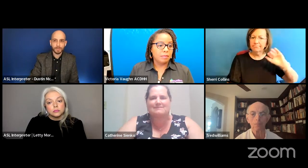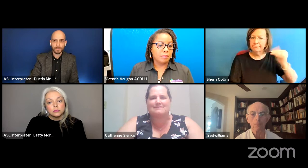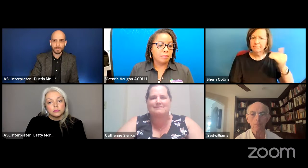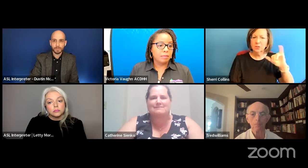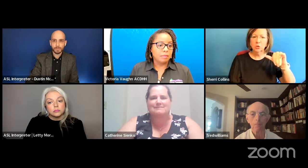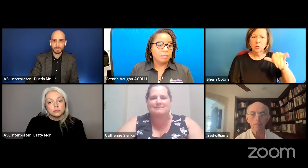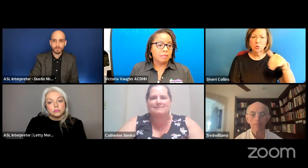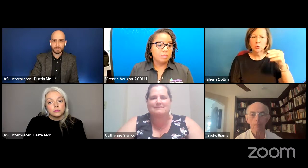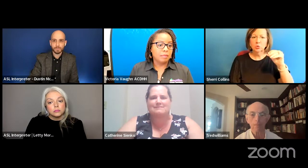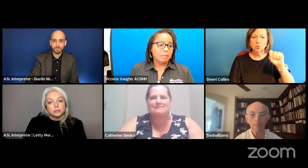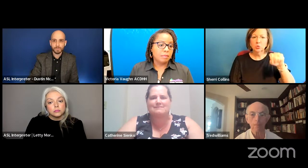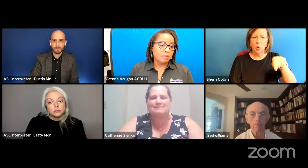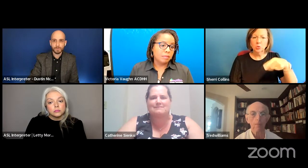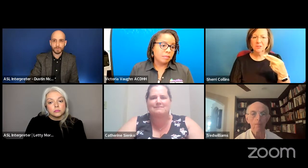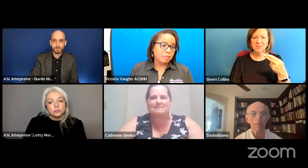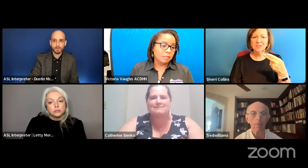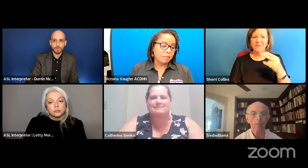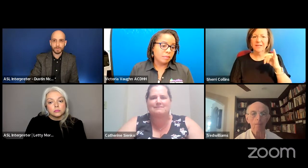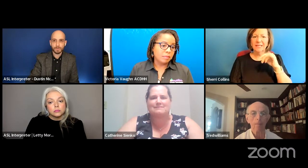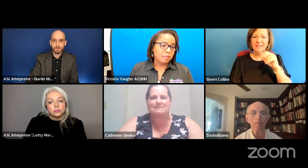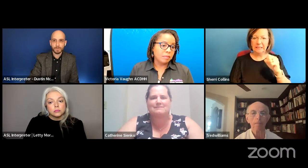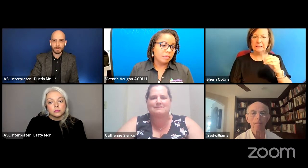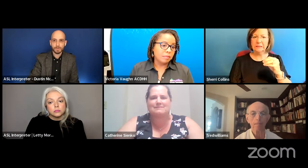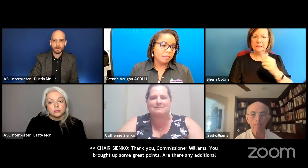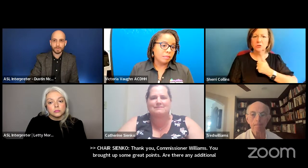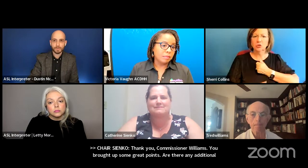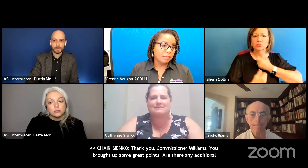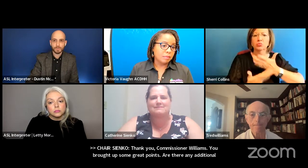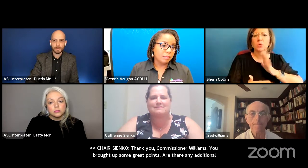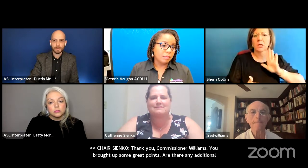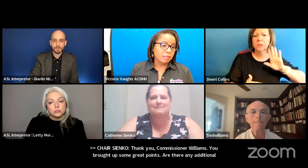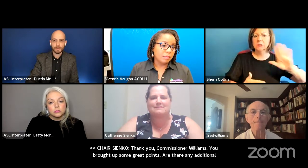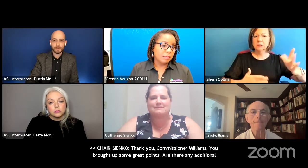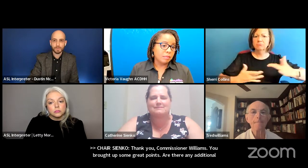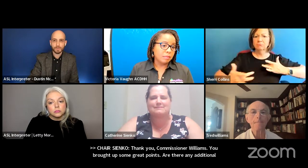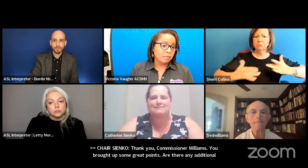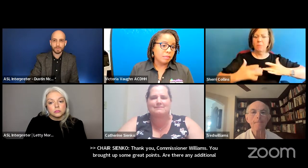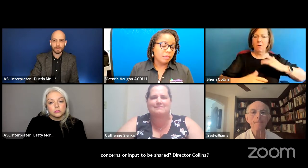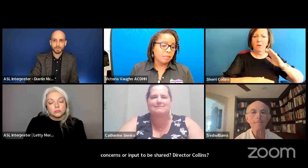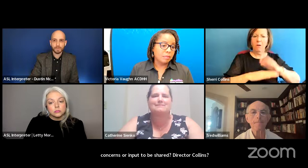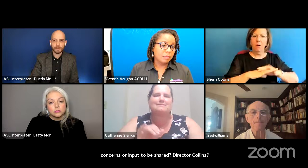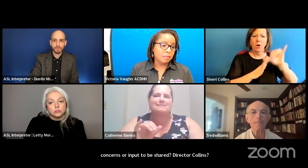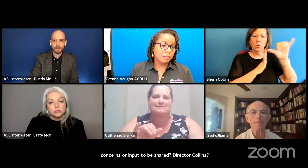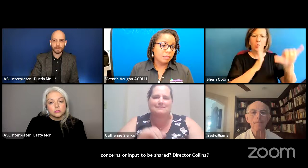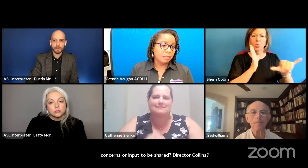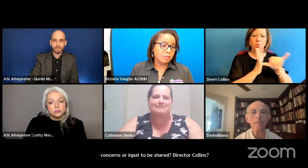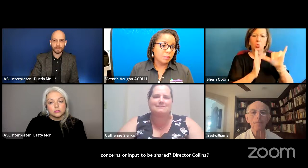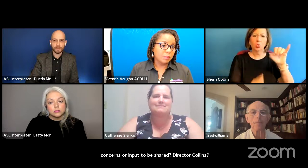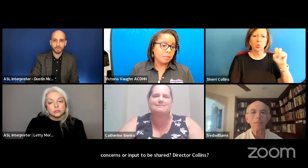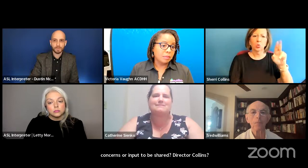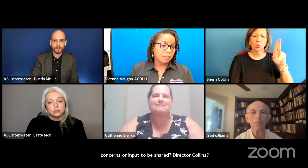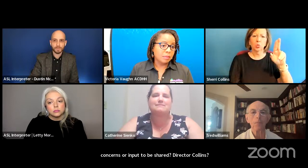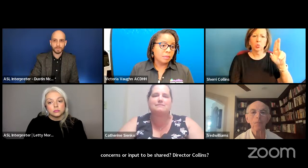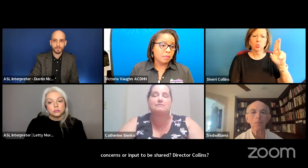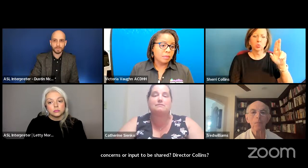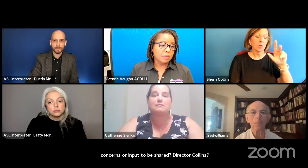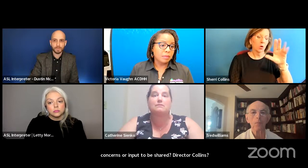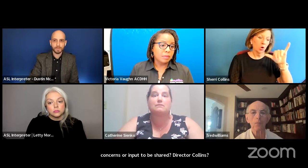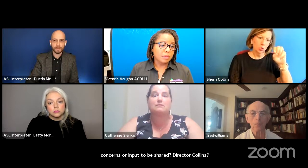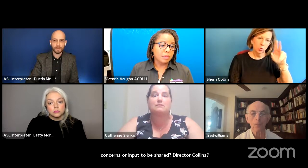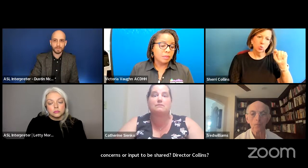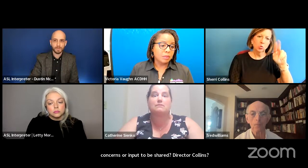So I was just informed that it seems that Joseph is expressing a